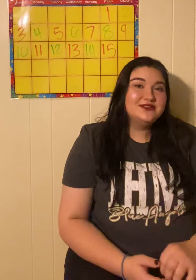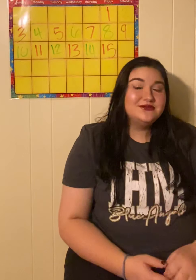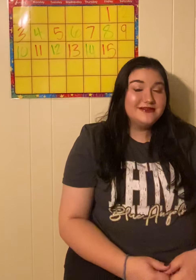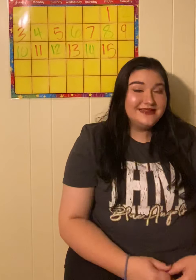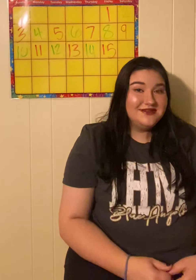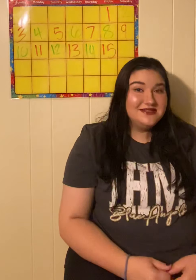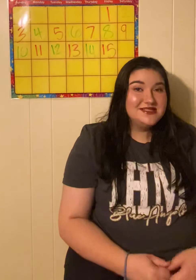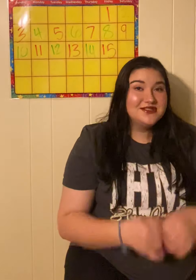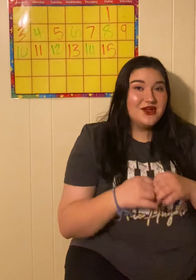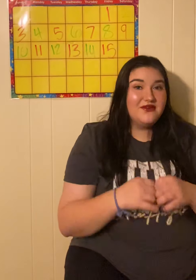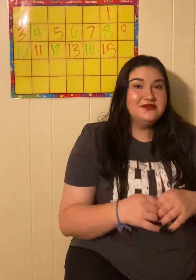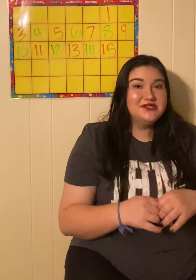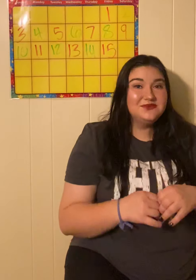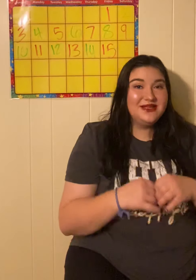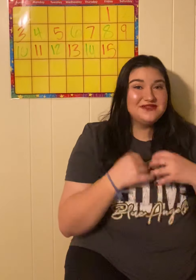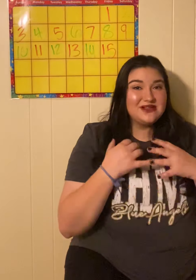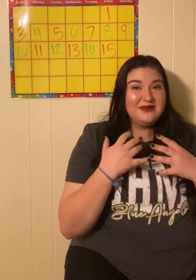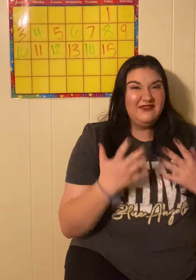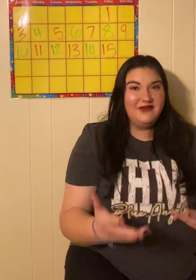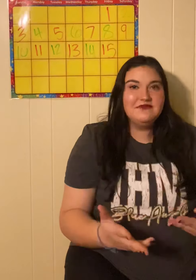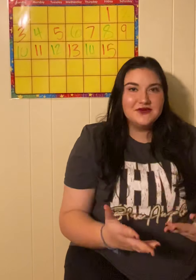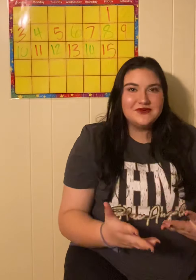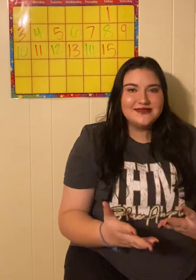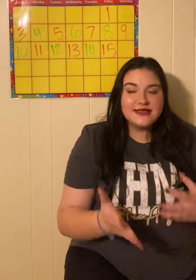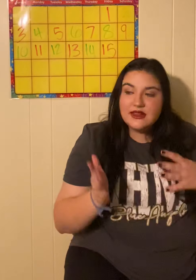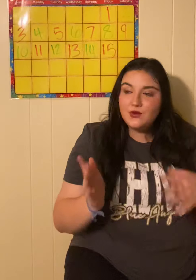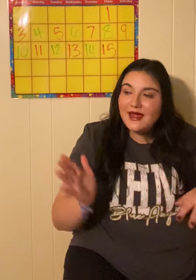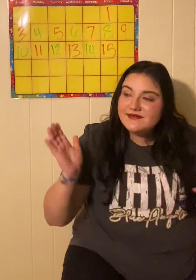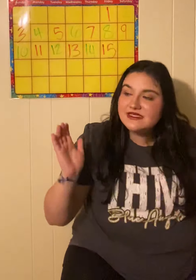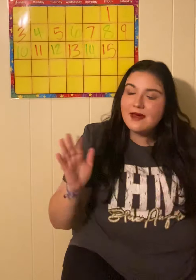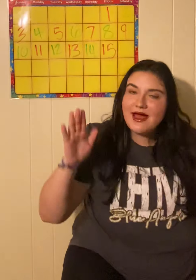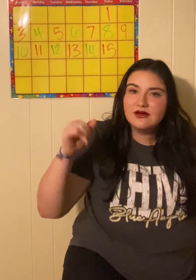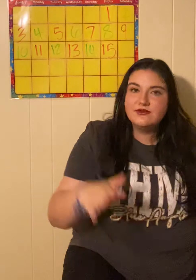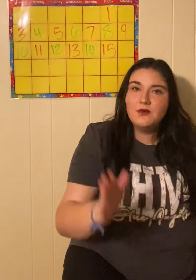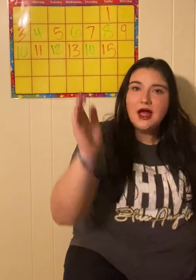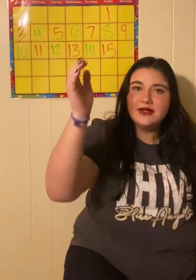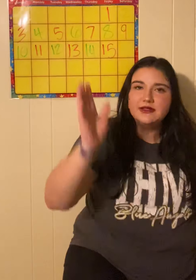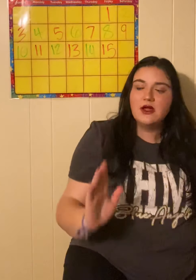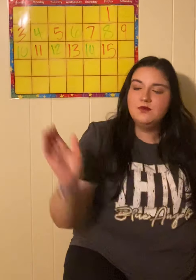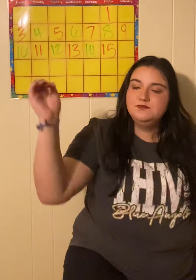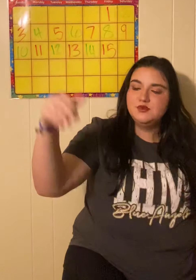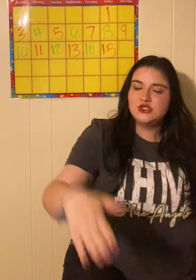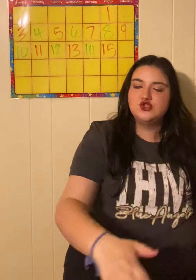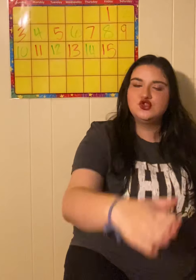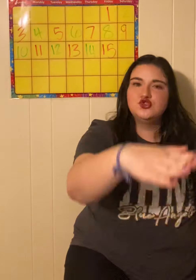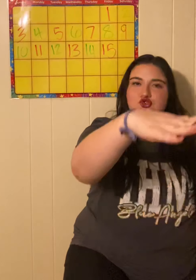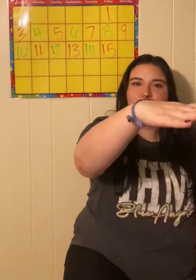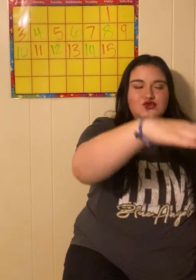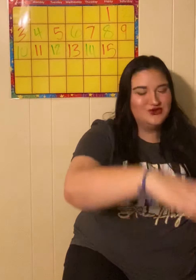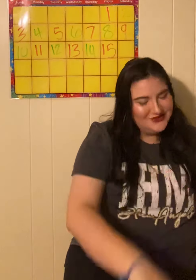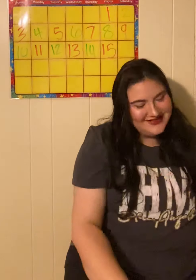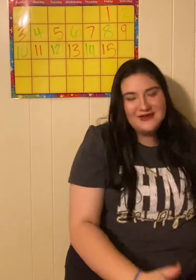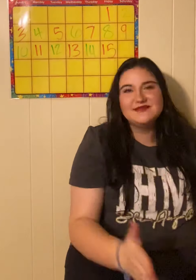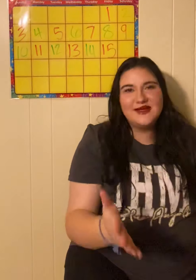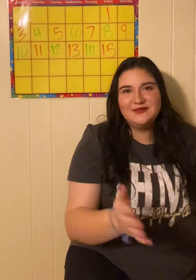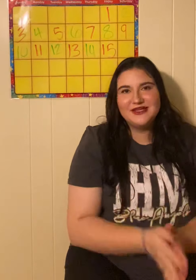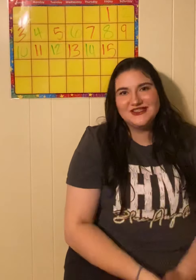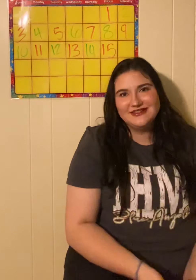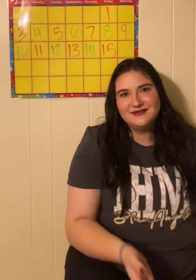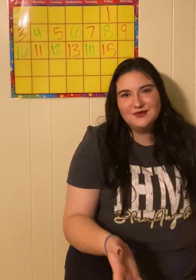in oral language, ocean waves are my favorite noise. And the waves come out of the water. They go, that was my impression. It